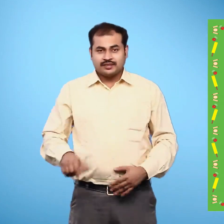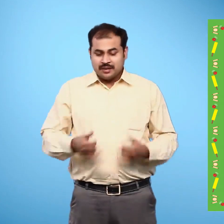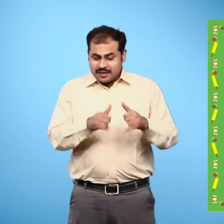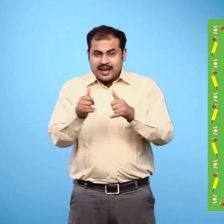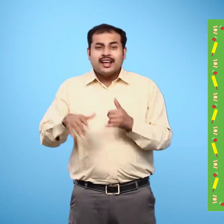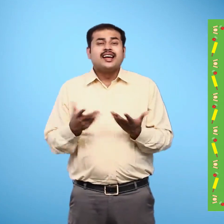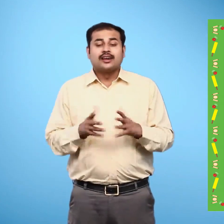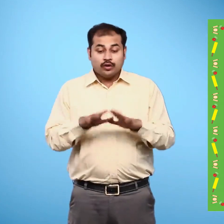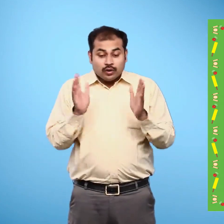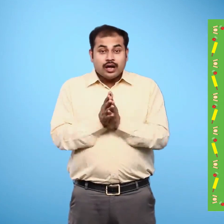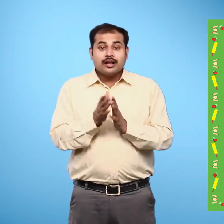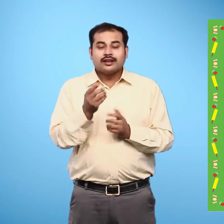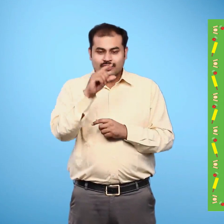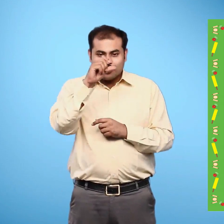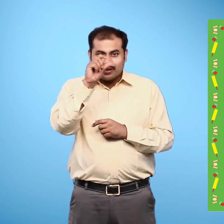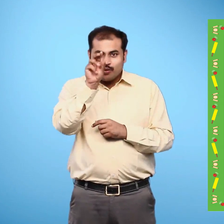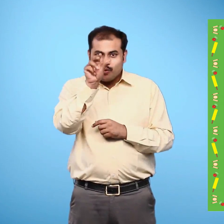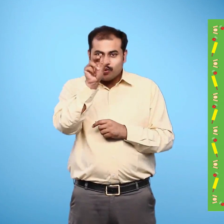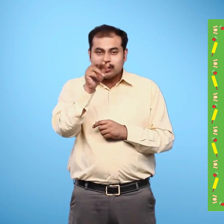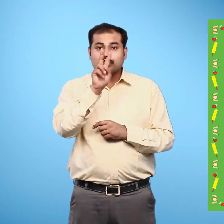It is played with 23 coins,